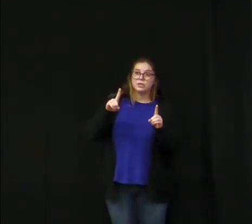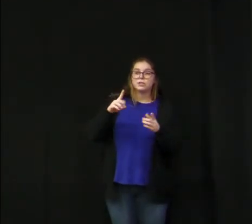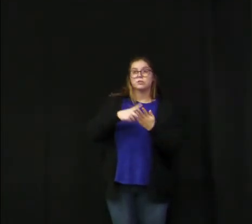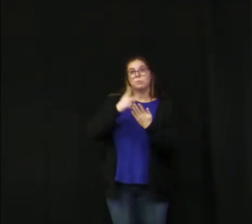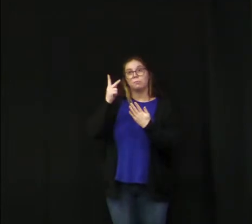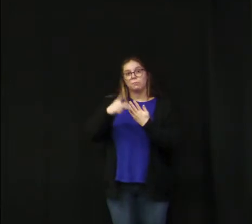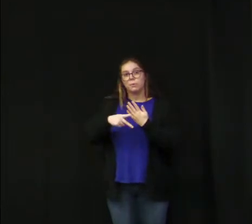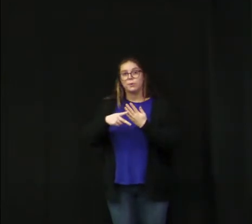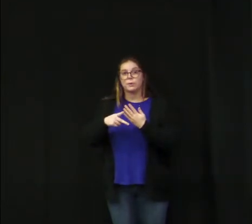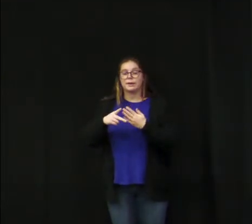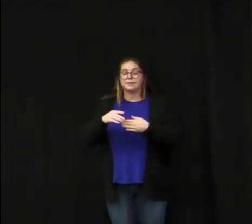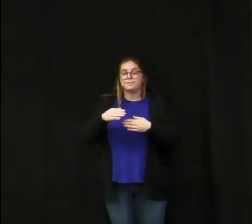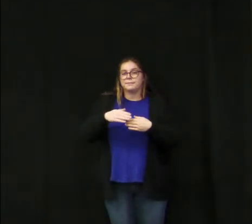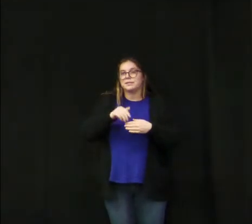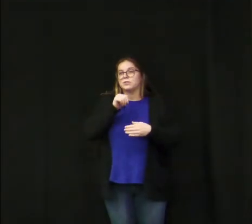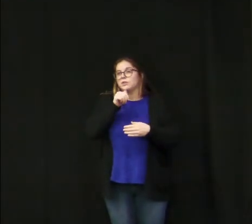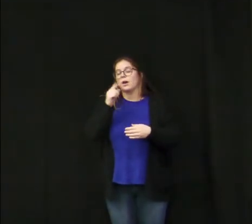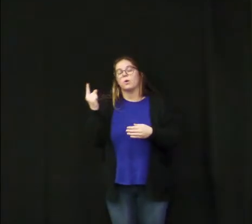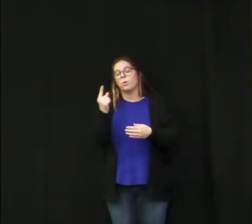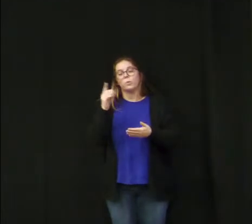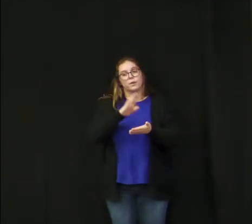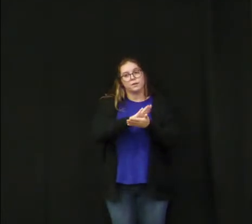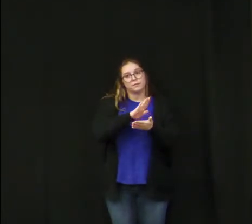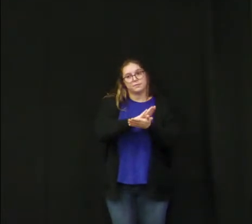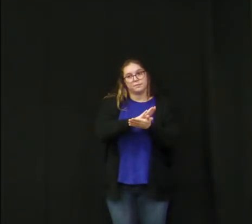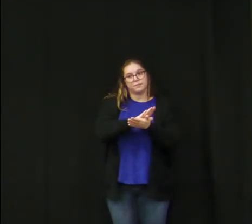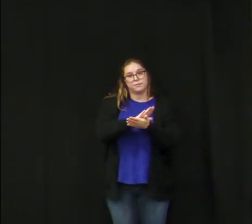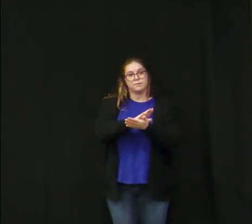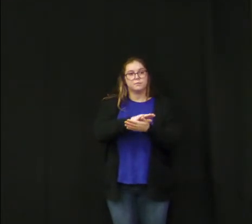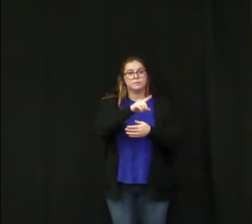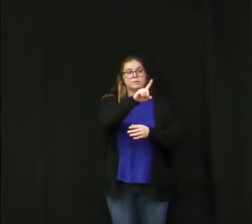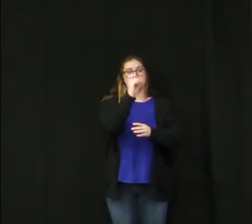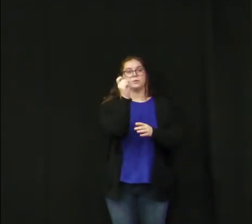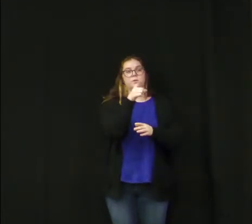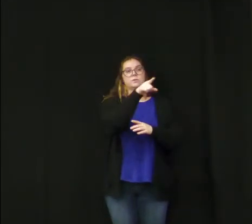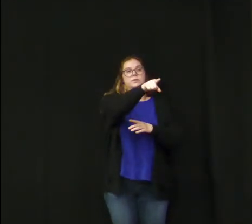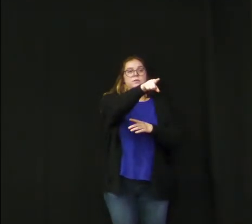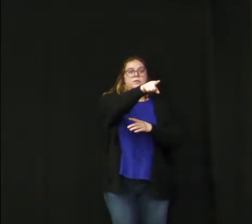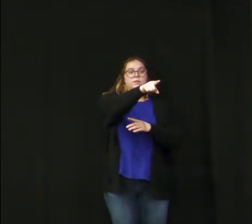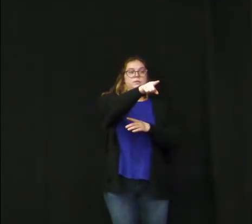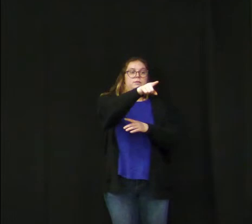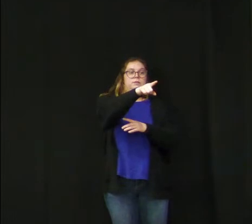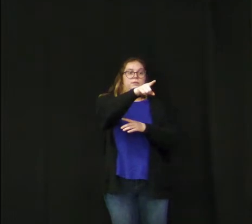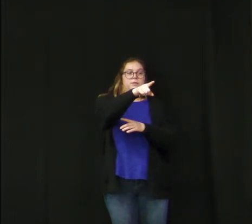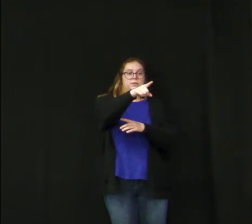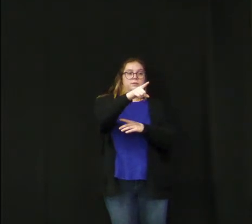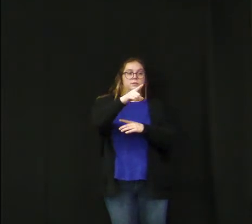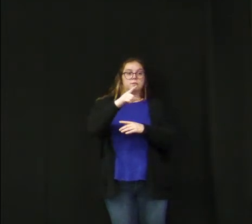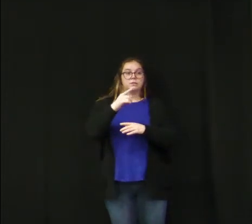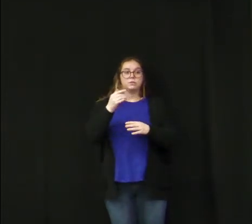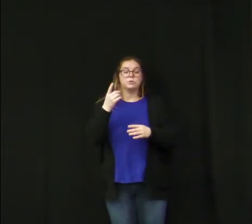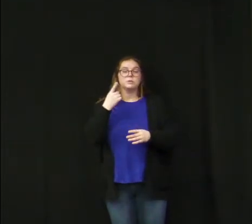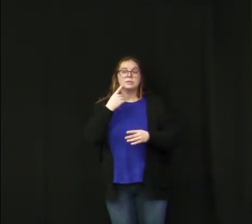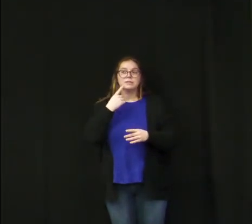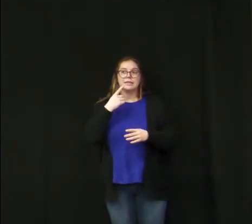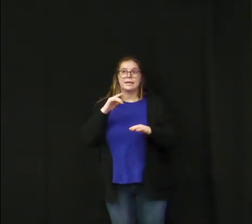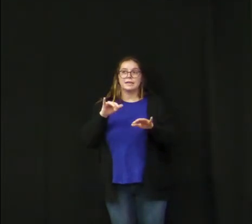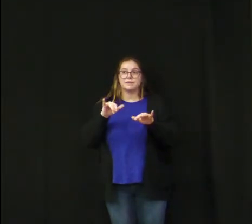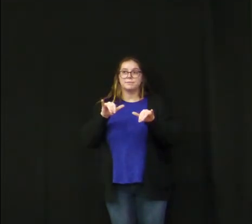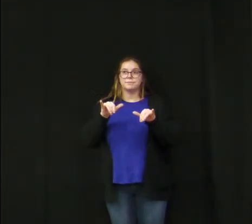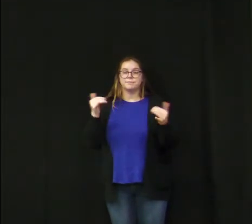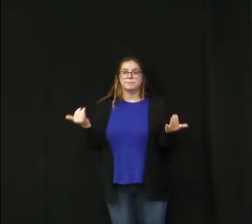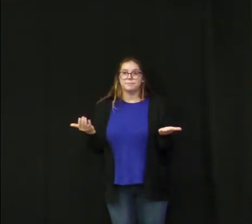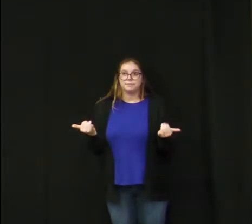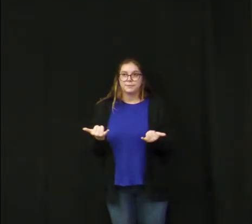program aside from just the academics. Ma'am, I have a quick question. The part where you said present levels can't be copied from year to year,